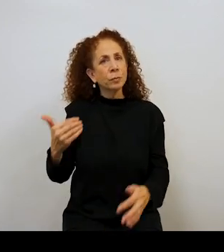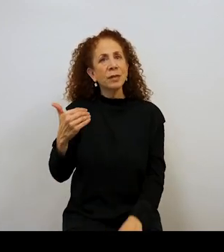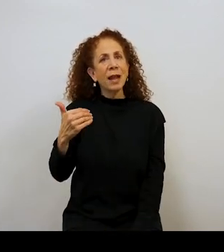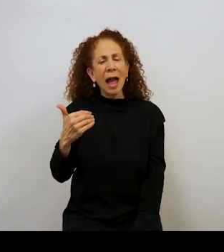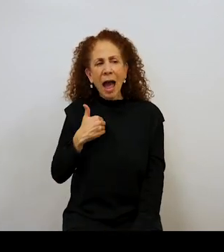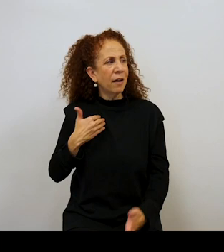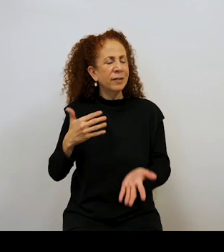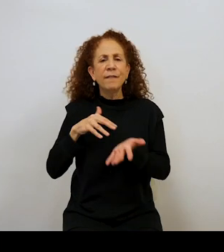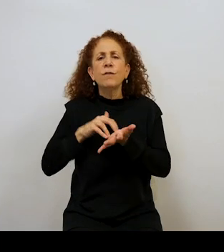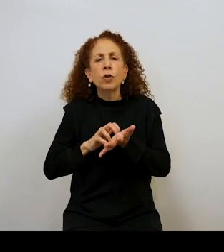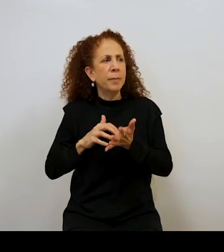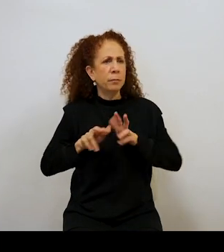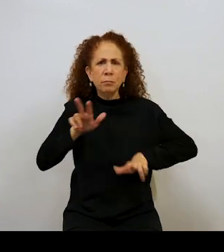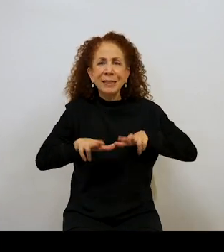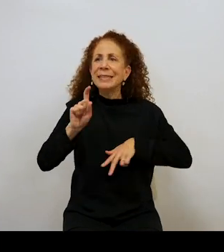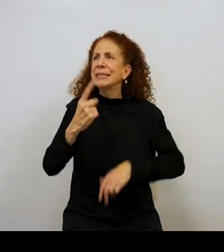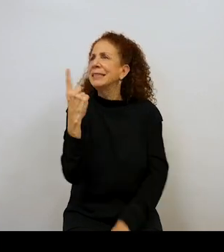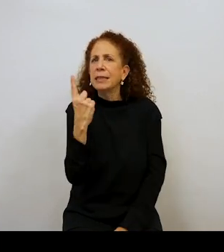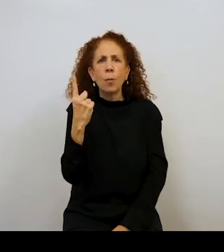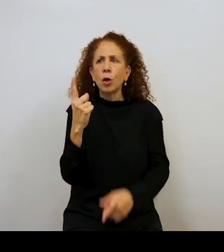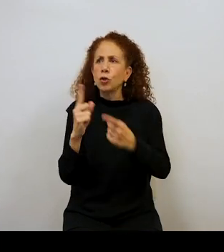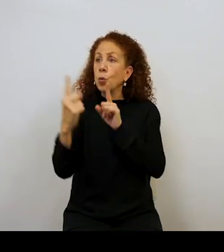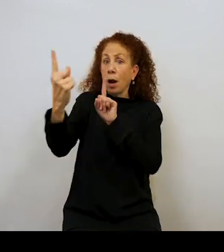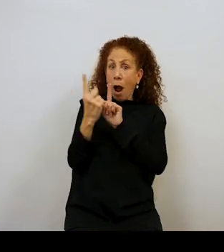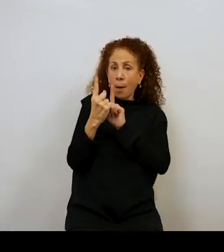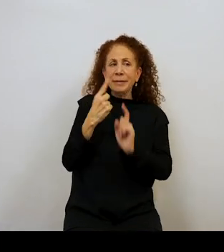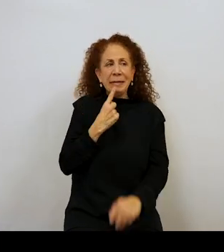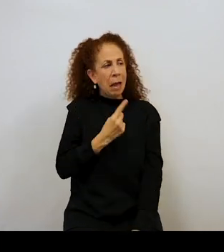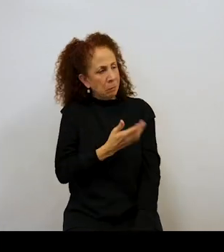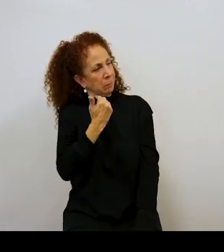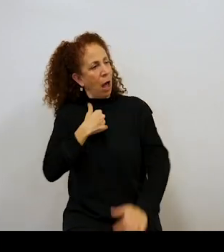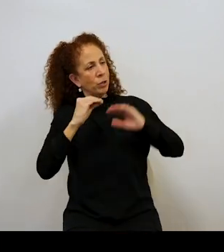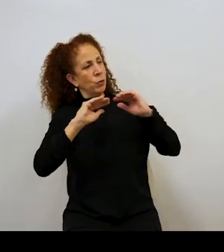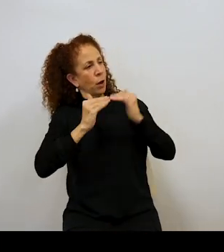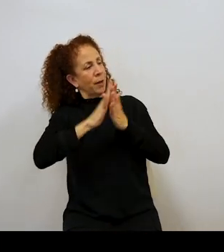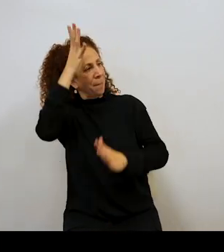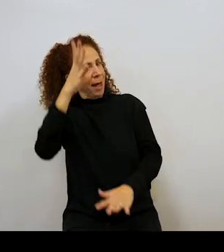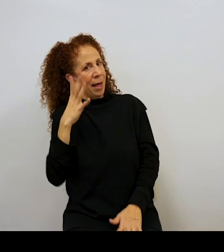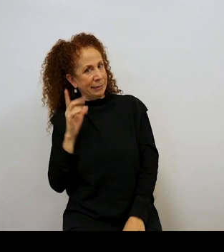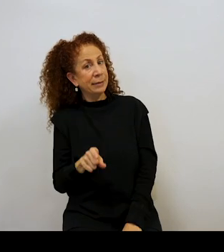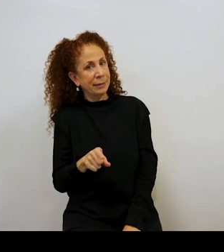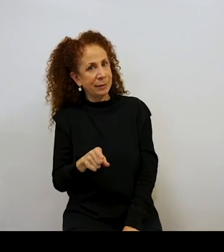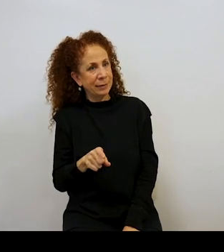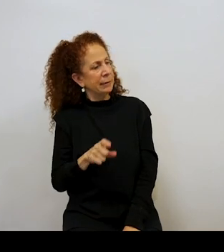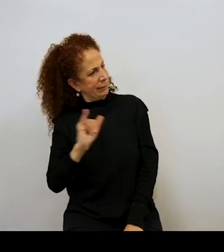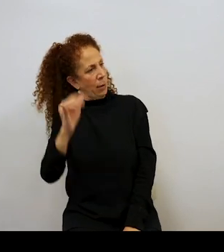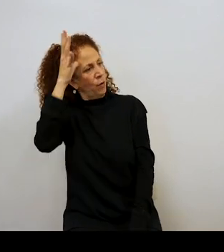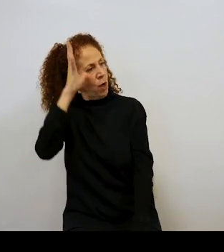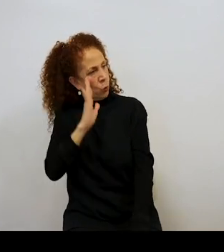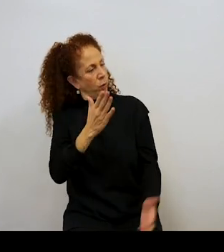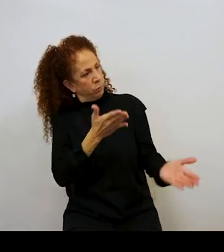this vulnerability in him that he just needs someone to come along and say, I'm going to teach you how to be a man, mm-hmm. in the way your father